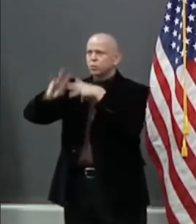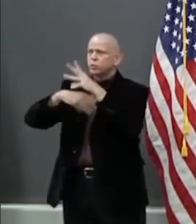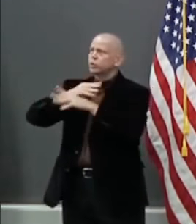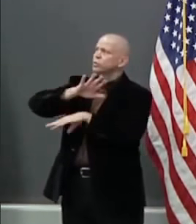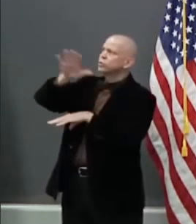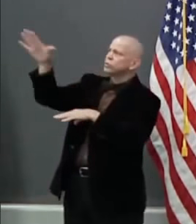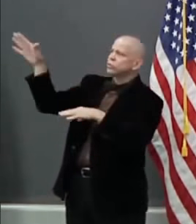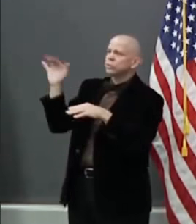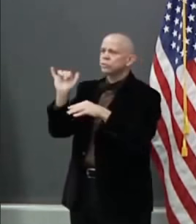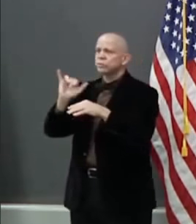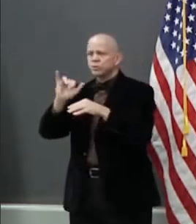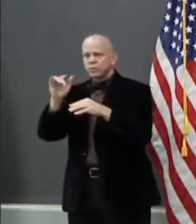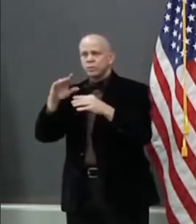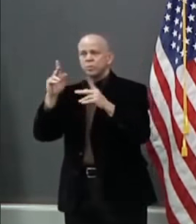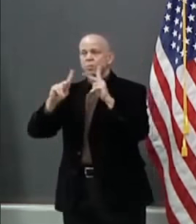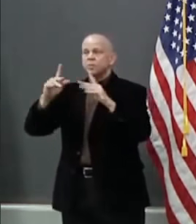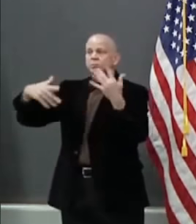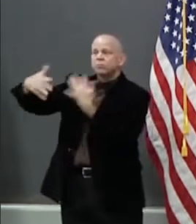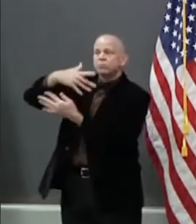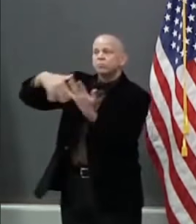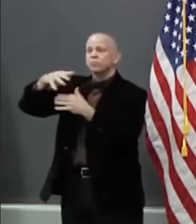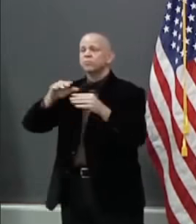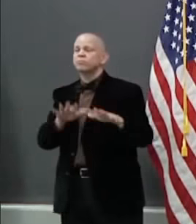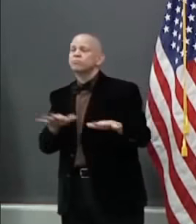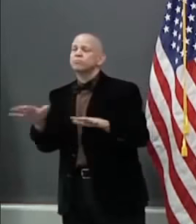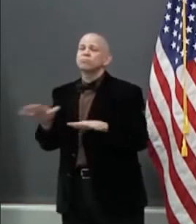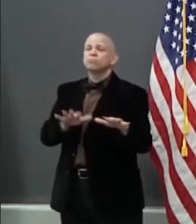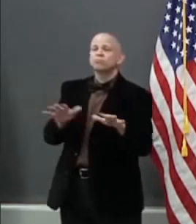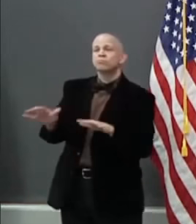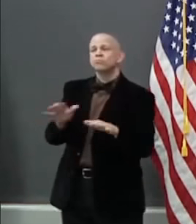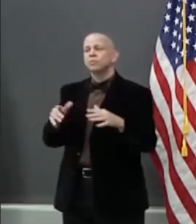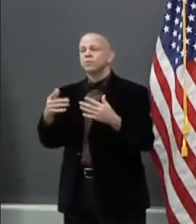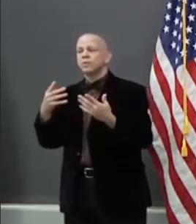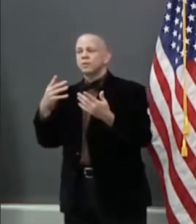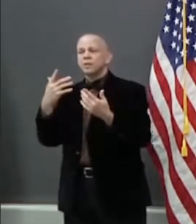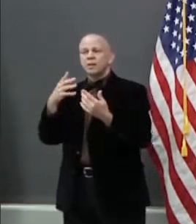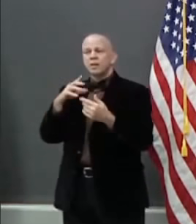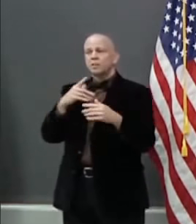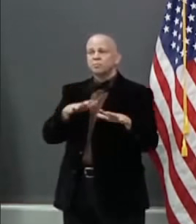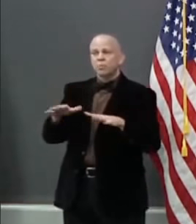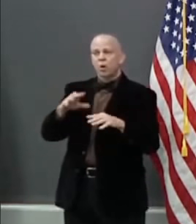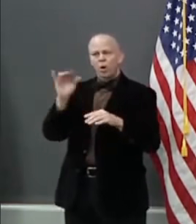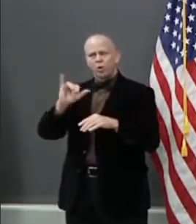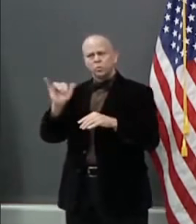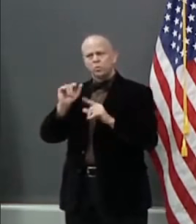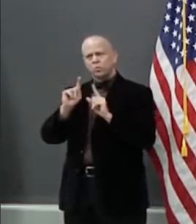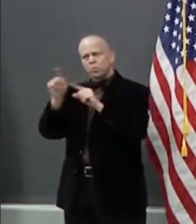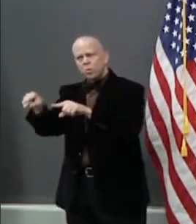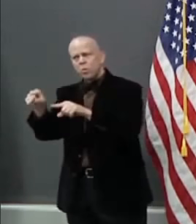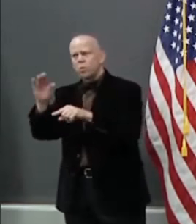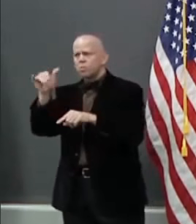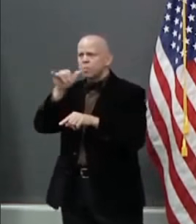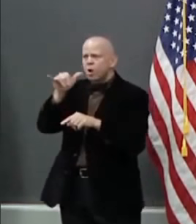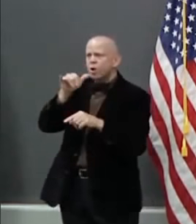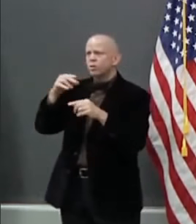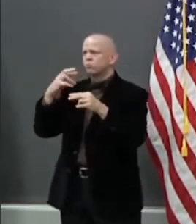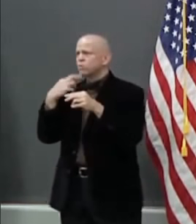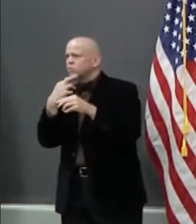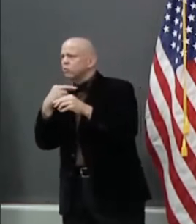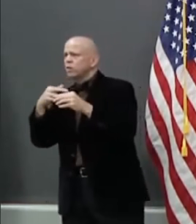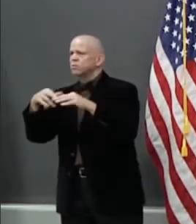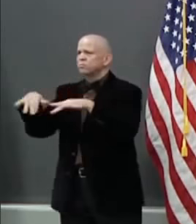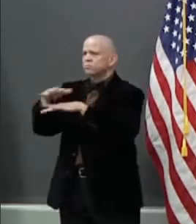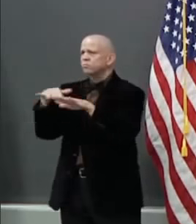in informal social gatherings also report getting together at bars and restaurants. And while it's very difficult to definitively kind of trace